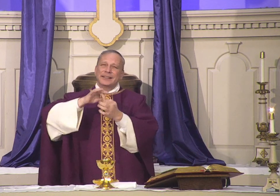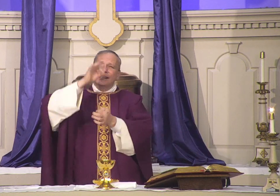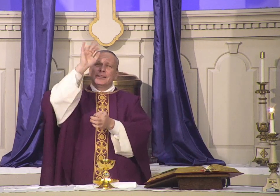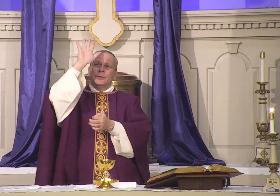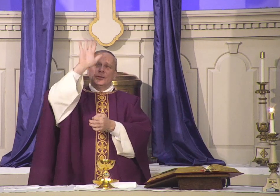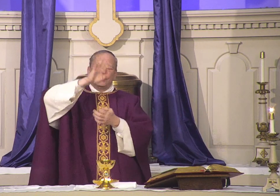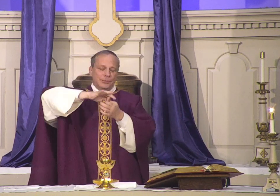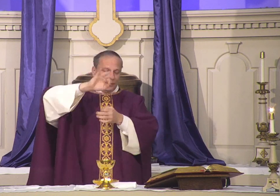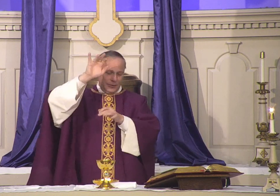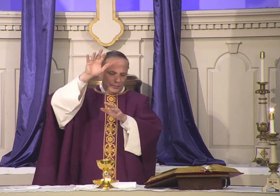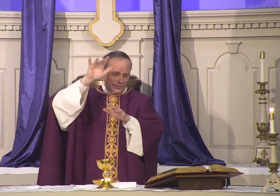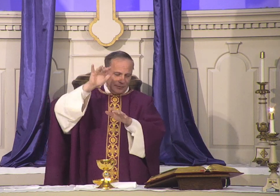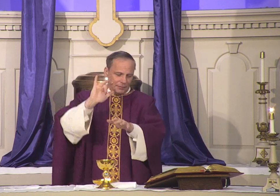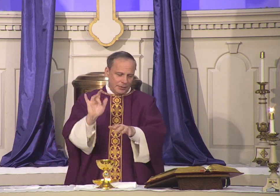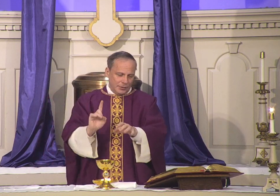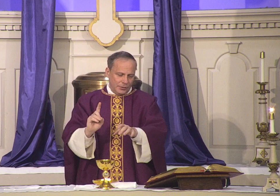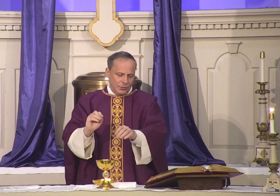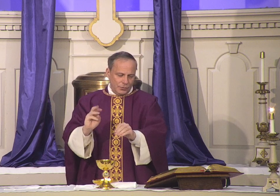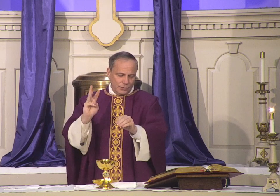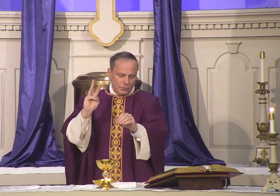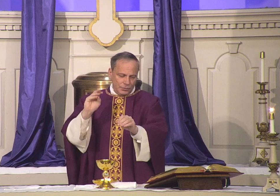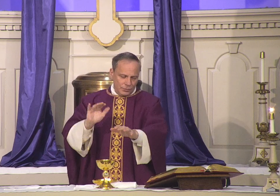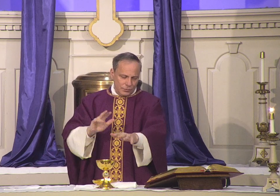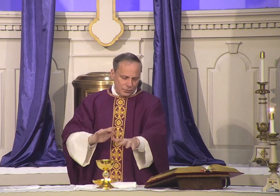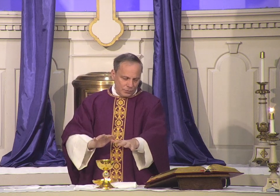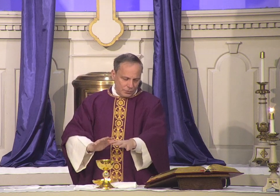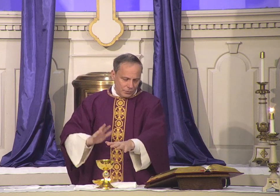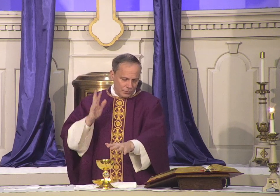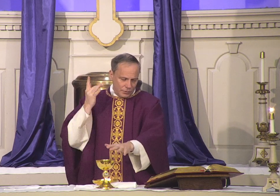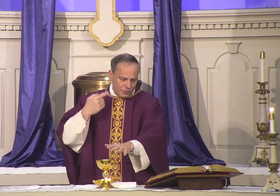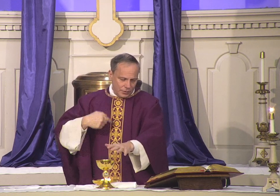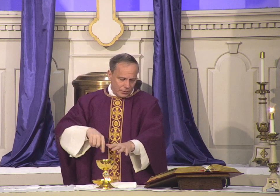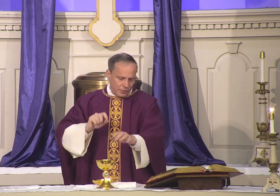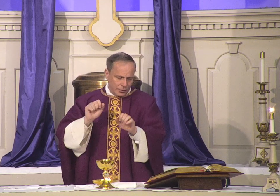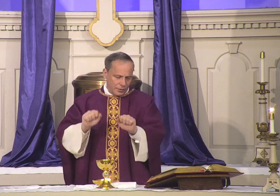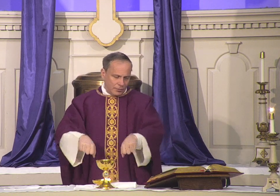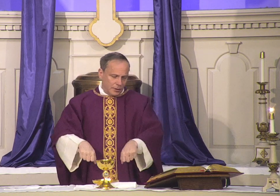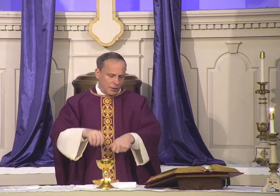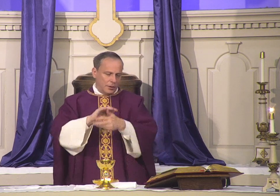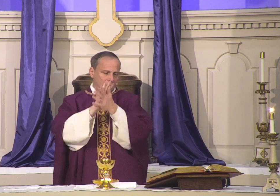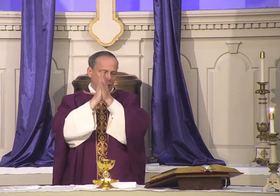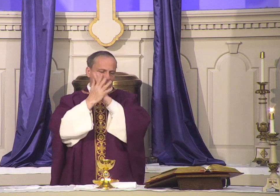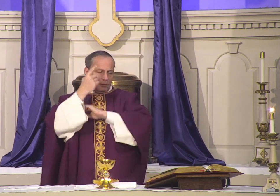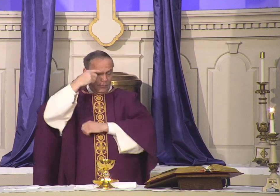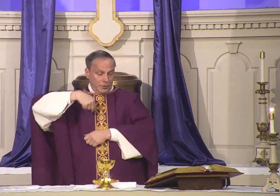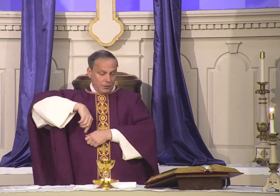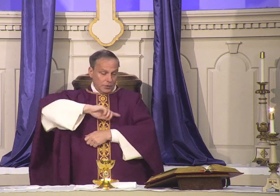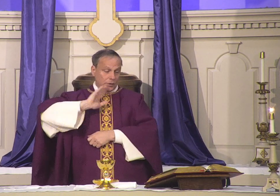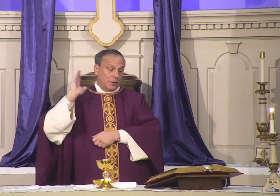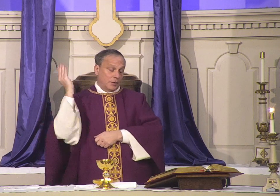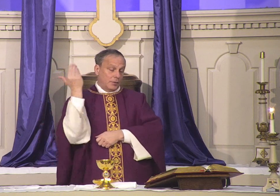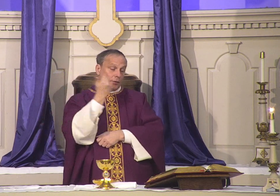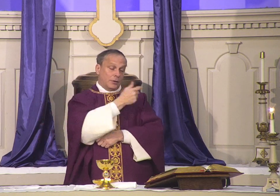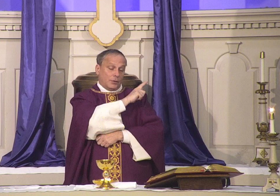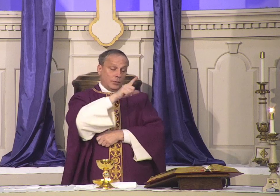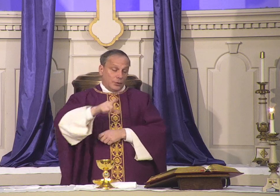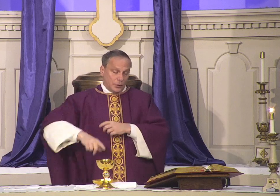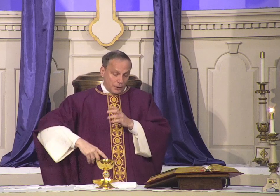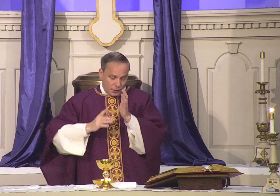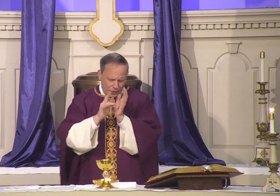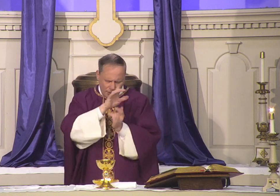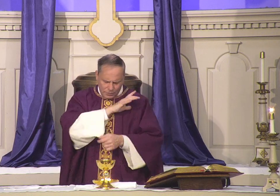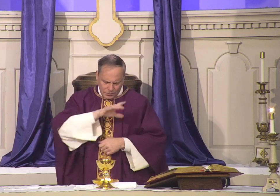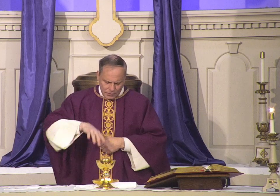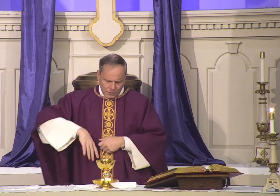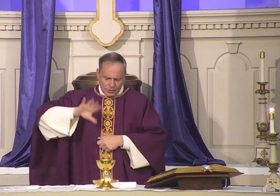therefore, these gifts, we pray, by sending down your Spirit upon them like the dewfall, so that they may